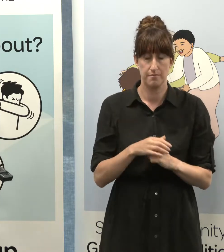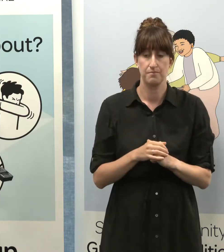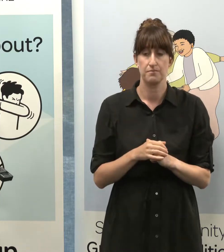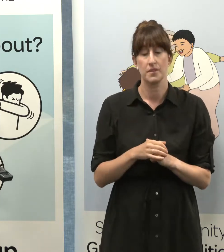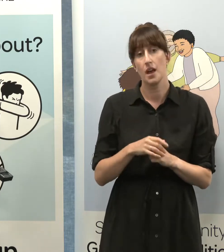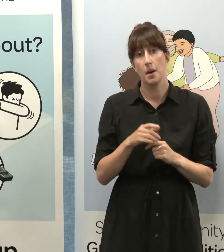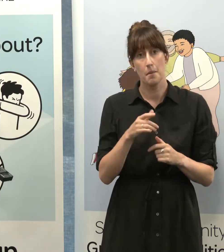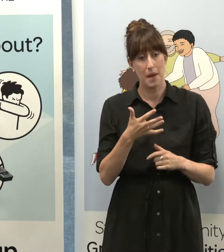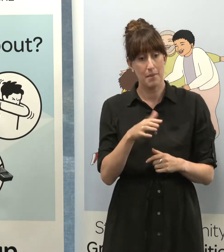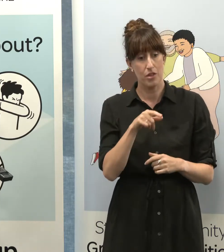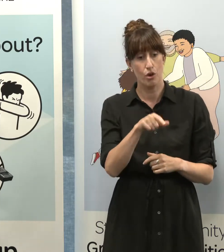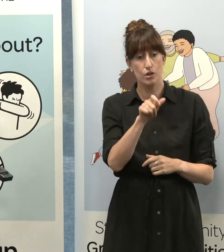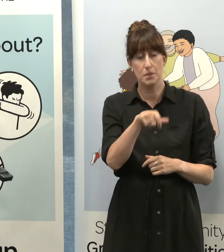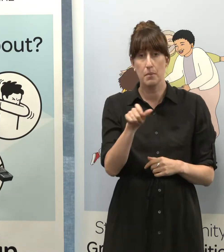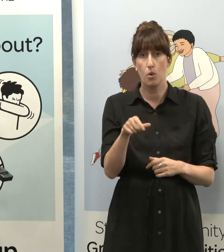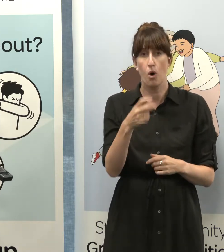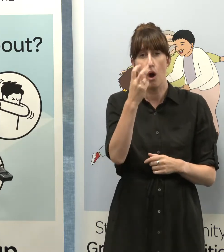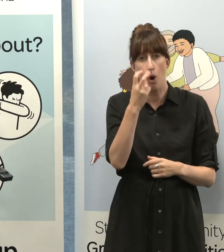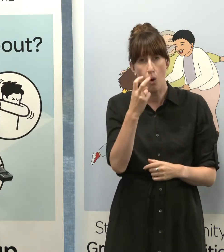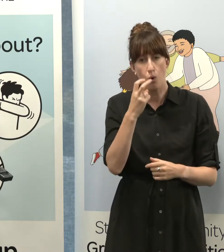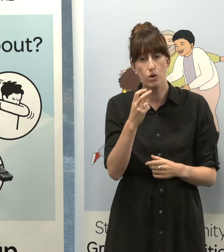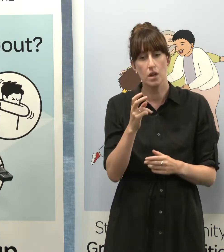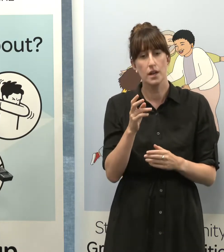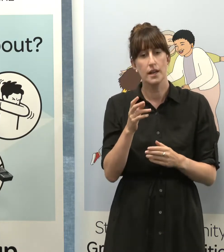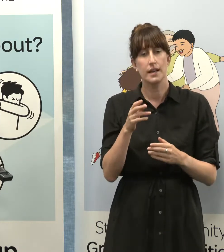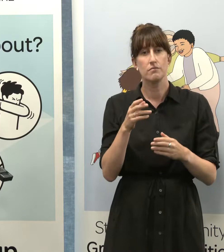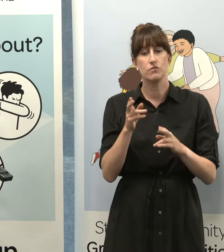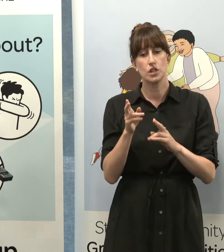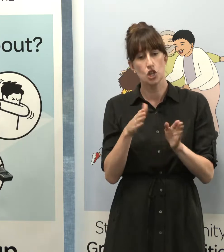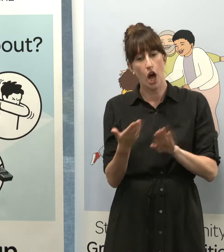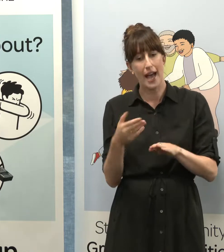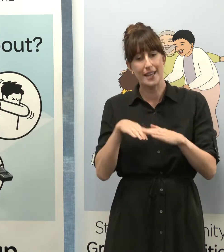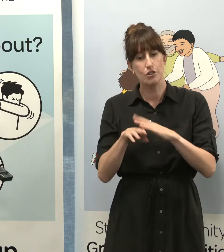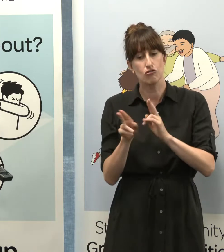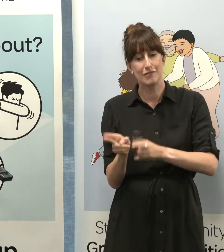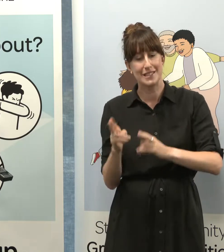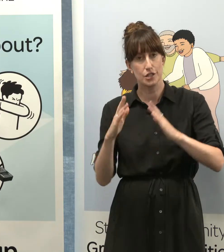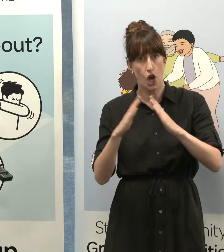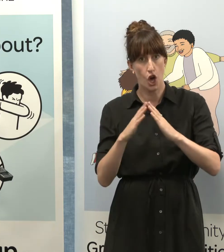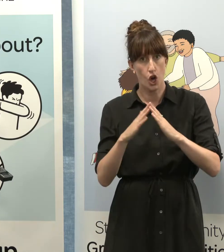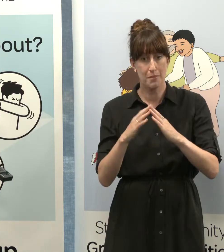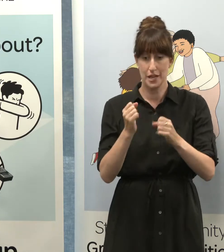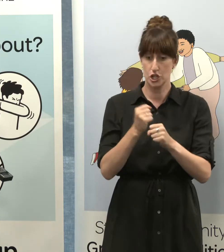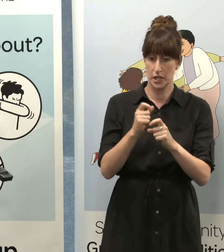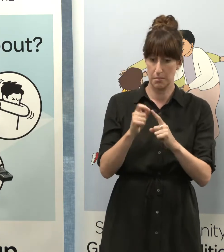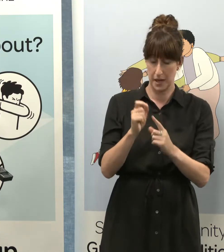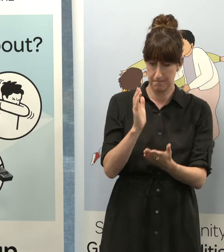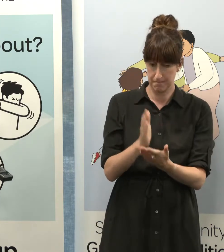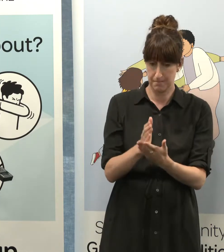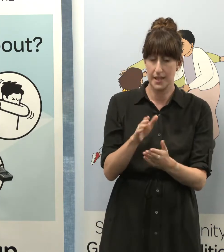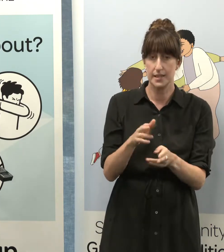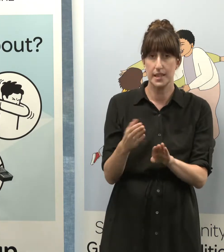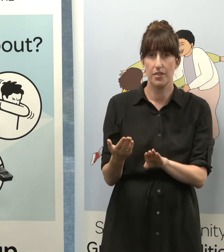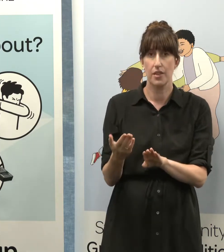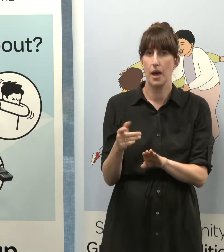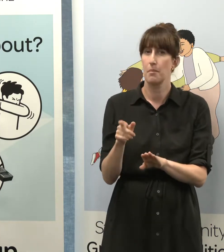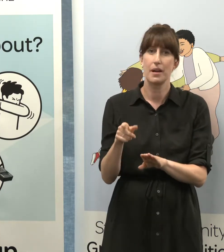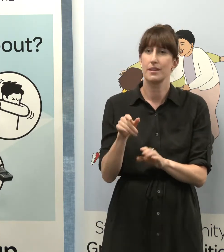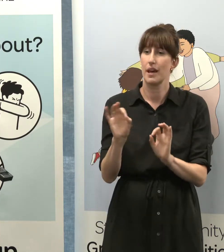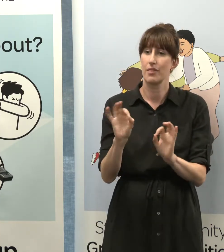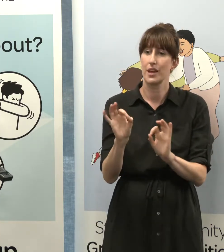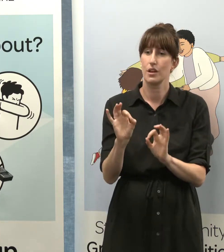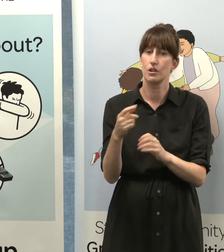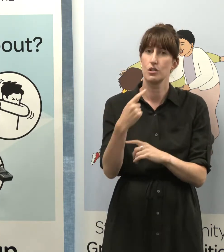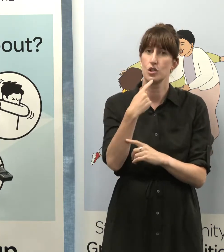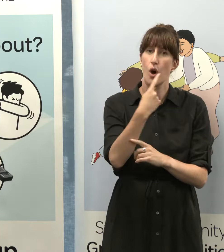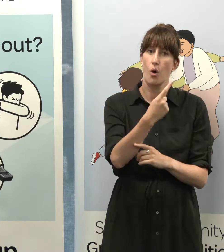example, have died in an aged residential care facility. A GP might have certified the cause of death, but it wasn't notified necessarily to our public health